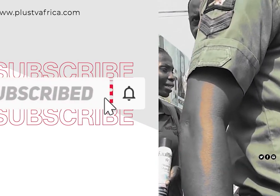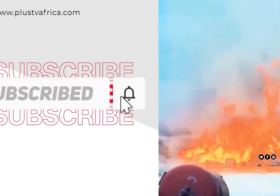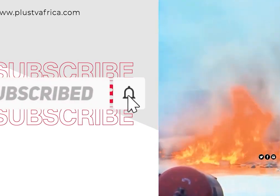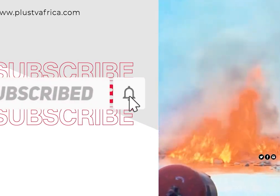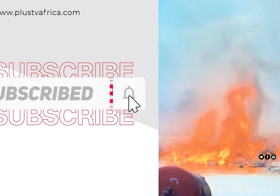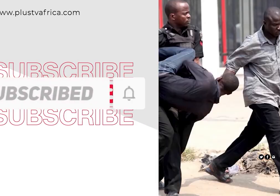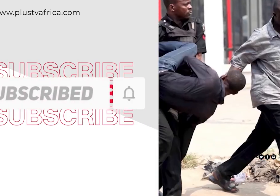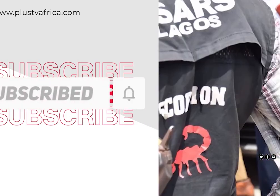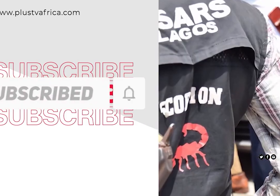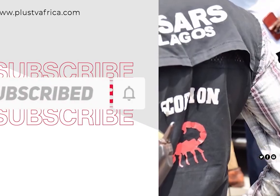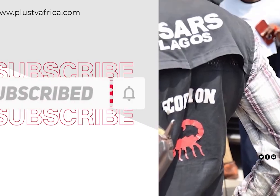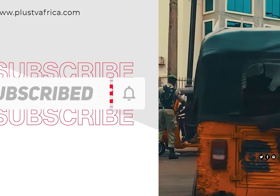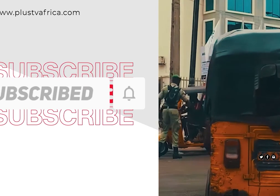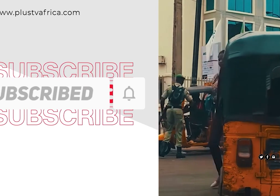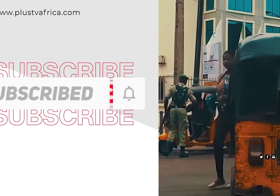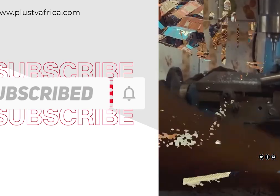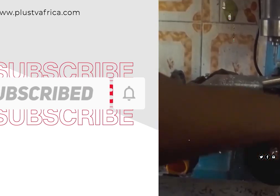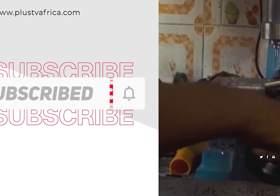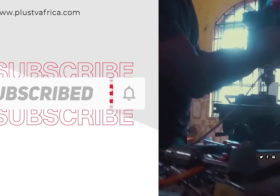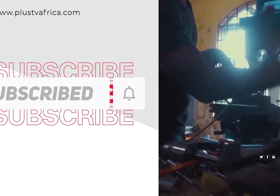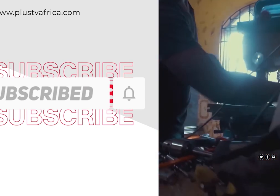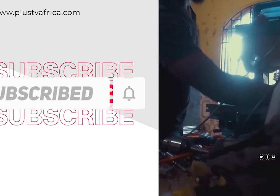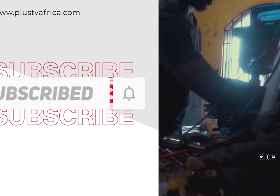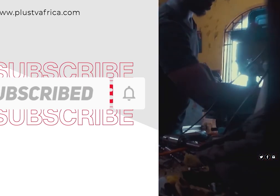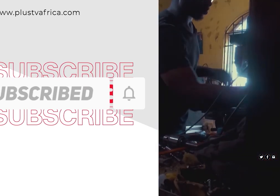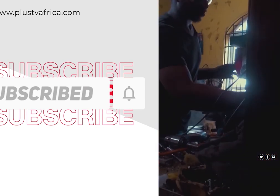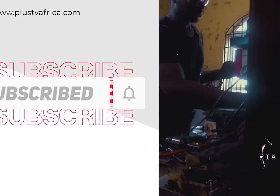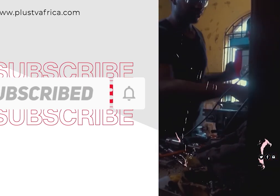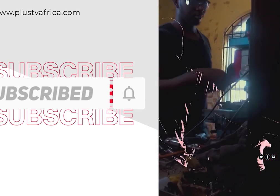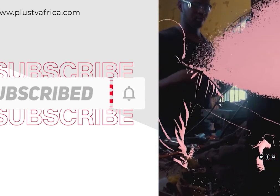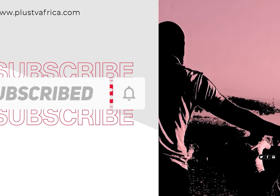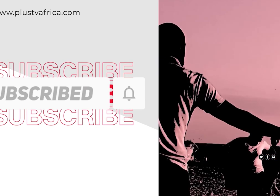don't forget to hit the notification button so you get notified about fresh news updates.